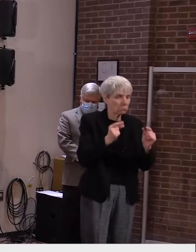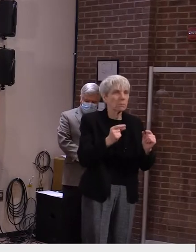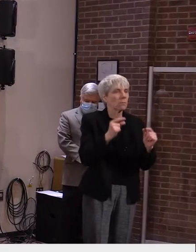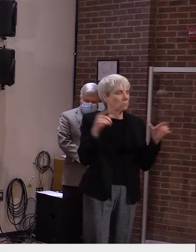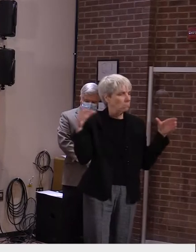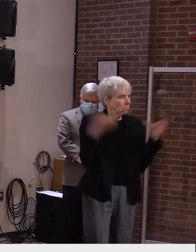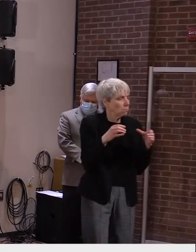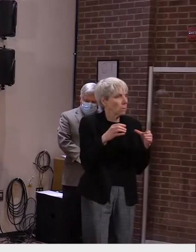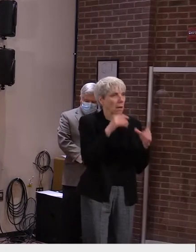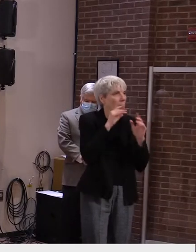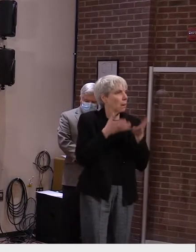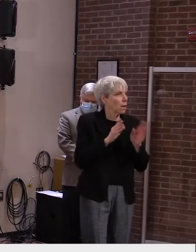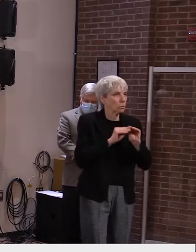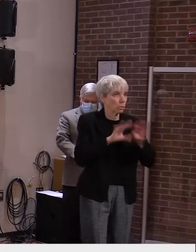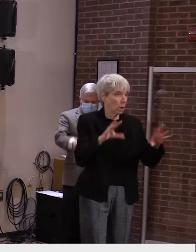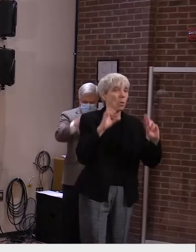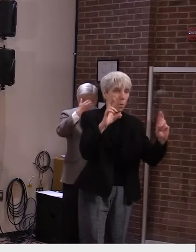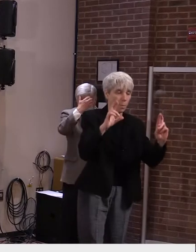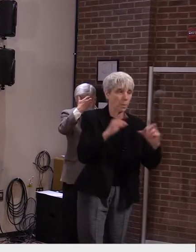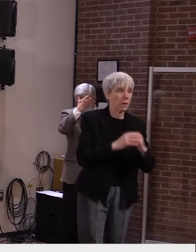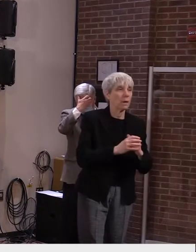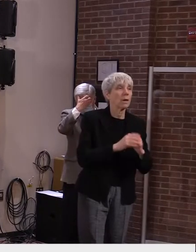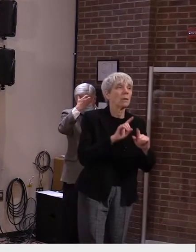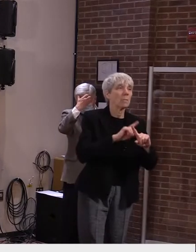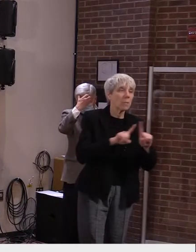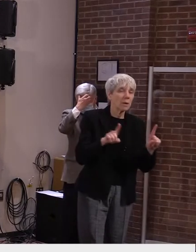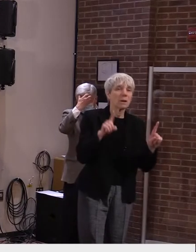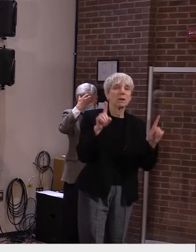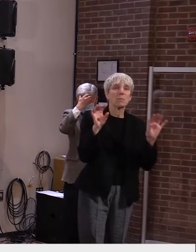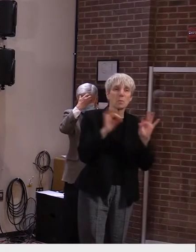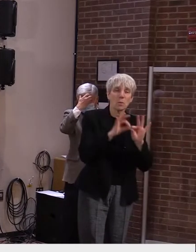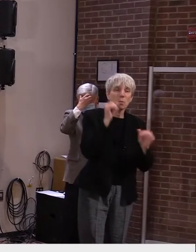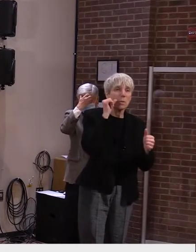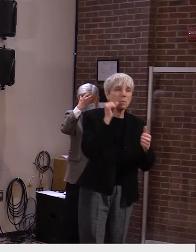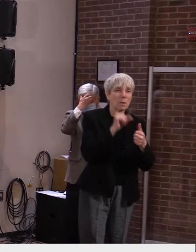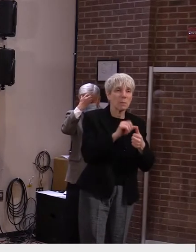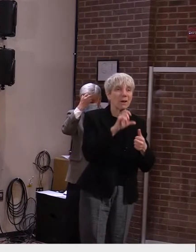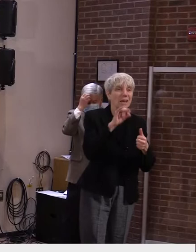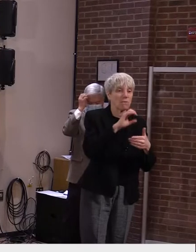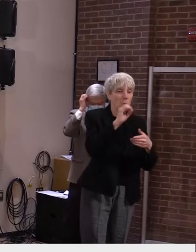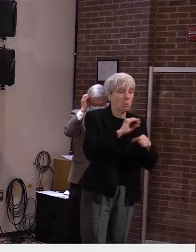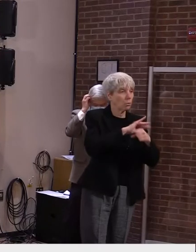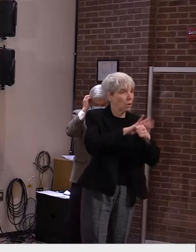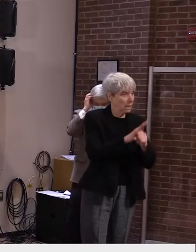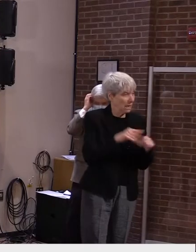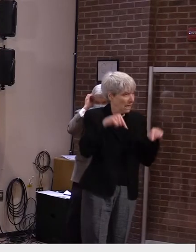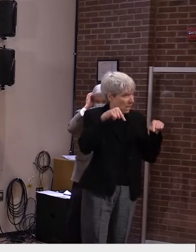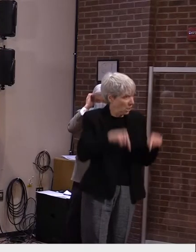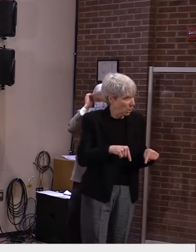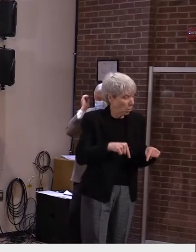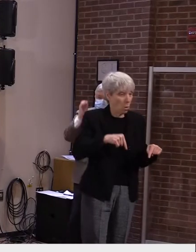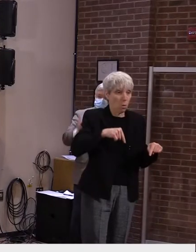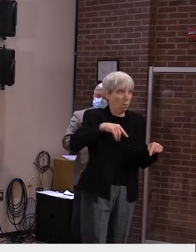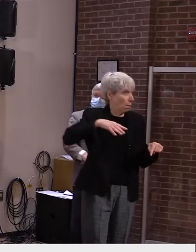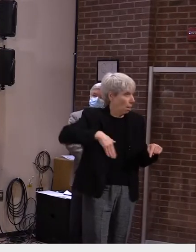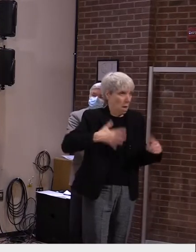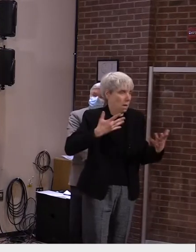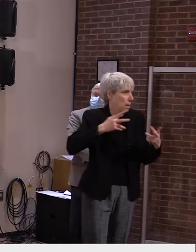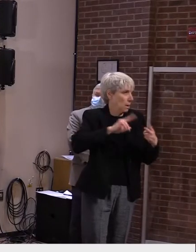things. But we should just understand that even if it is here, we don't know enough